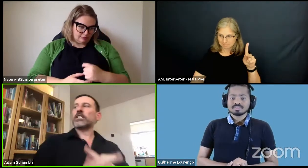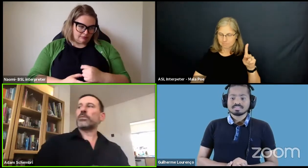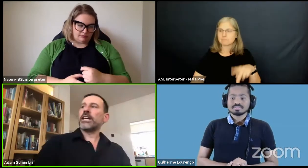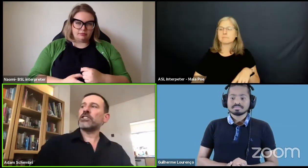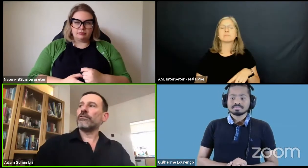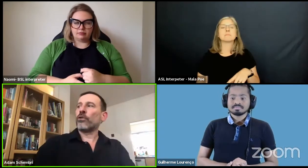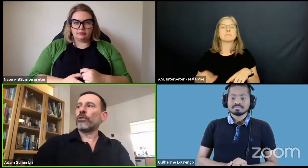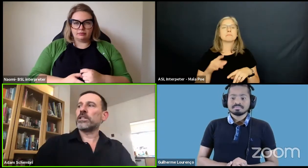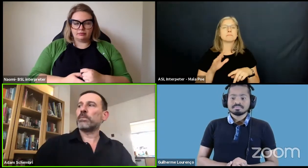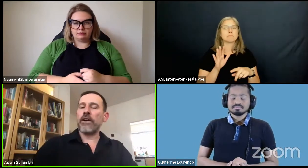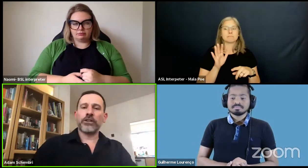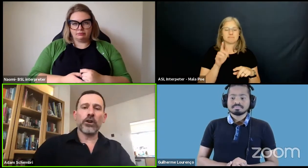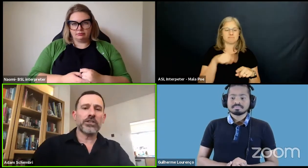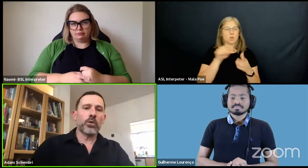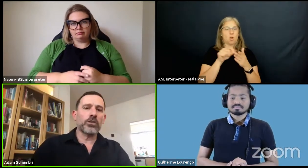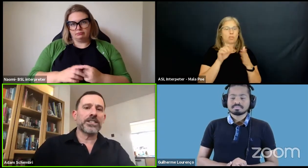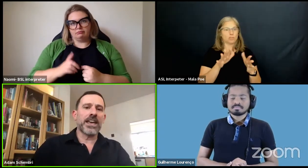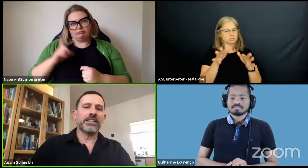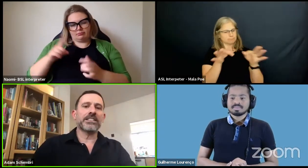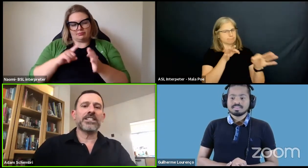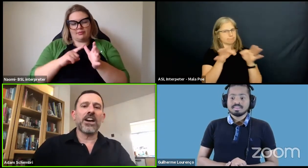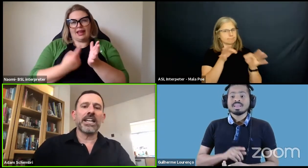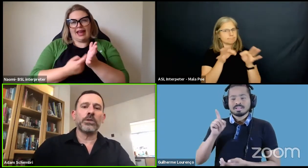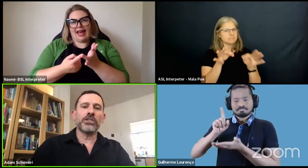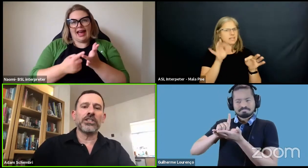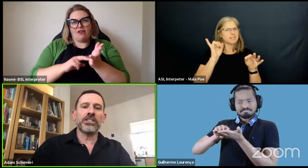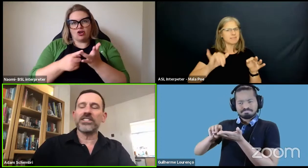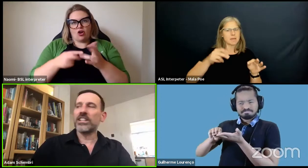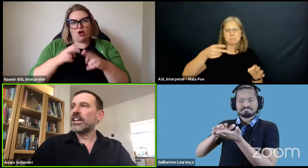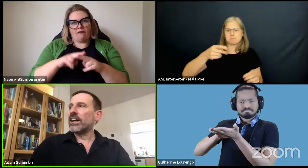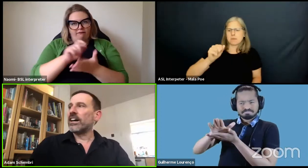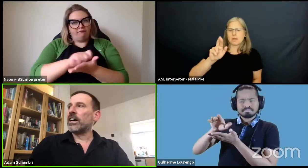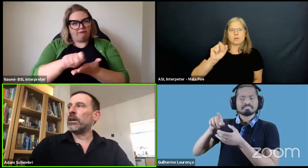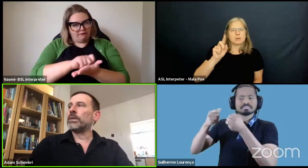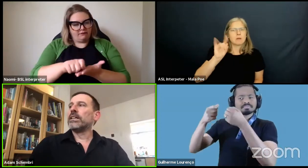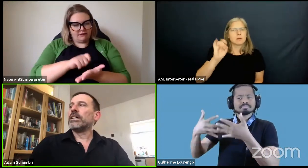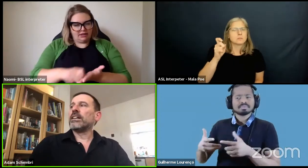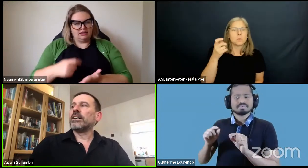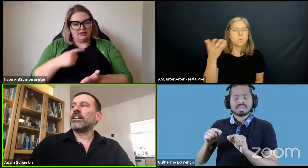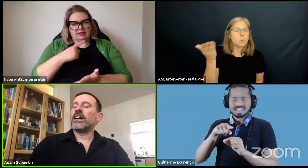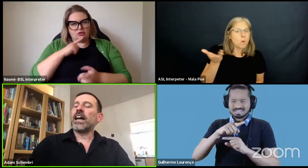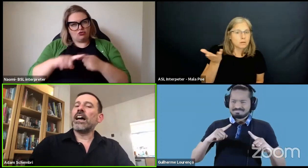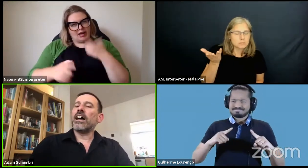their explanation for this paradox was that sign languages